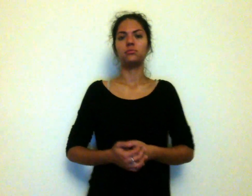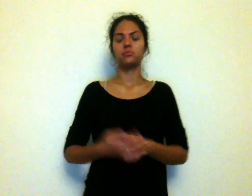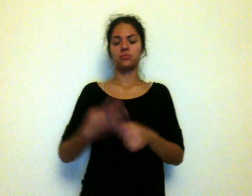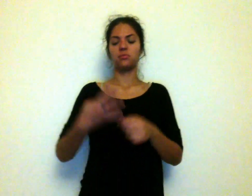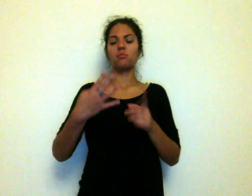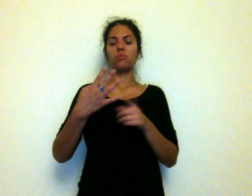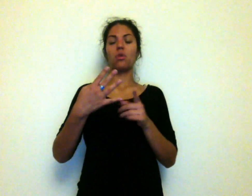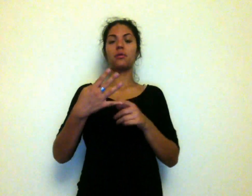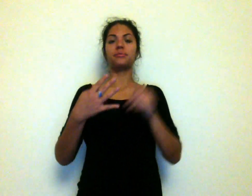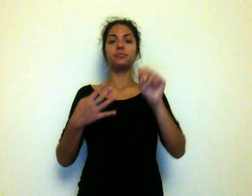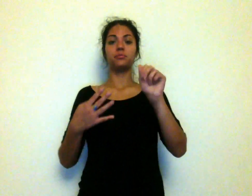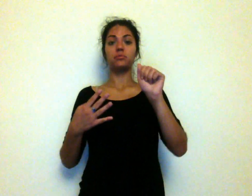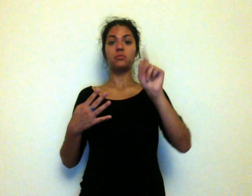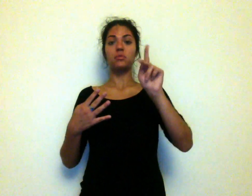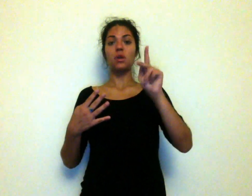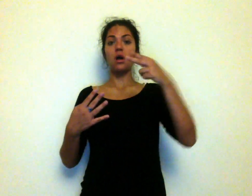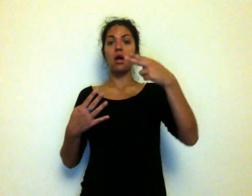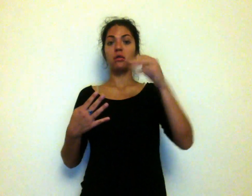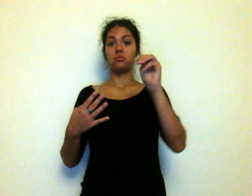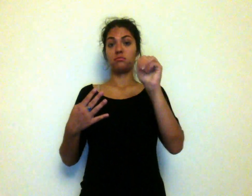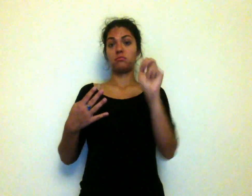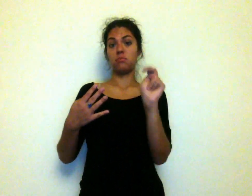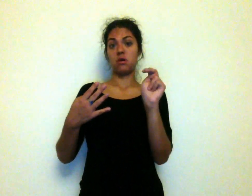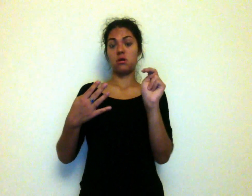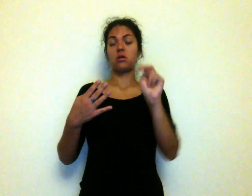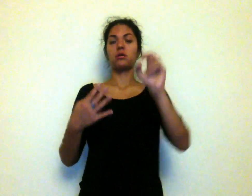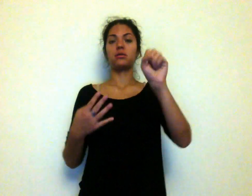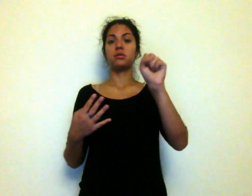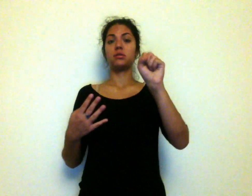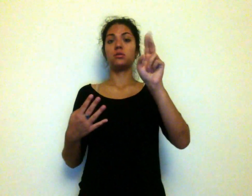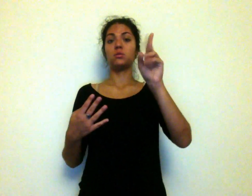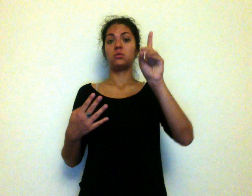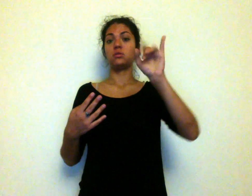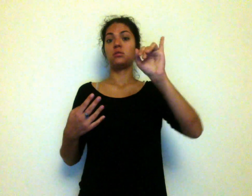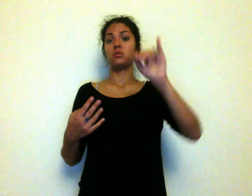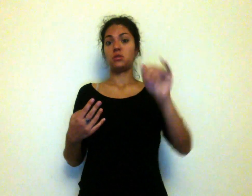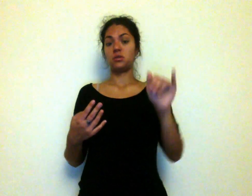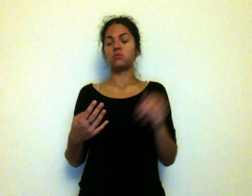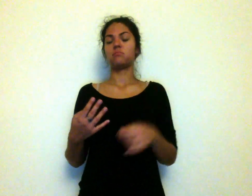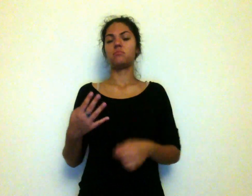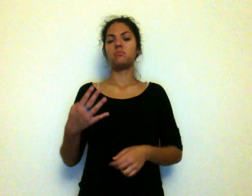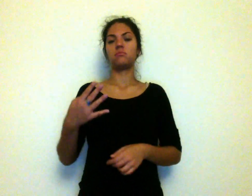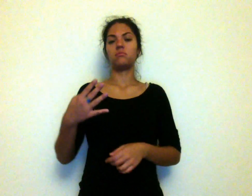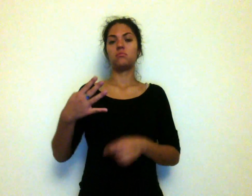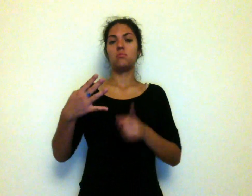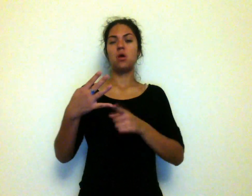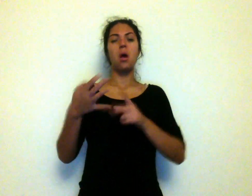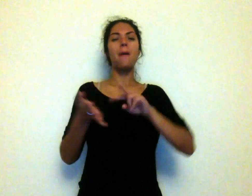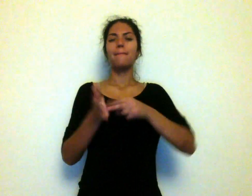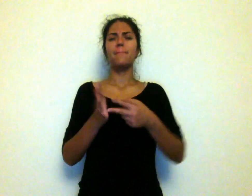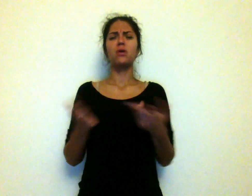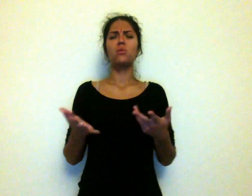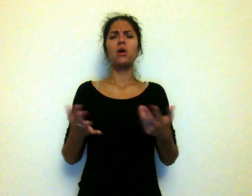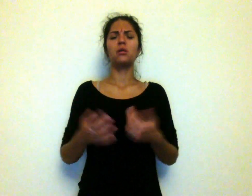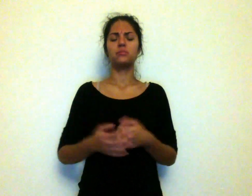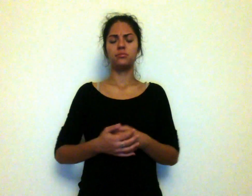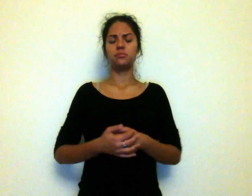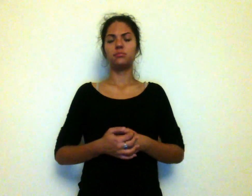will call Atman. I'll explain that term, Siddhi, which literally means, please hear me now, when a